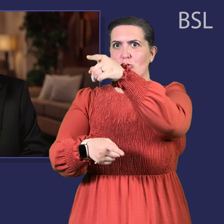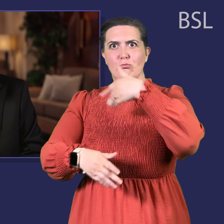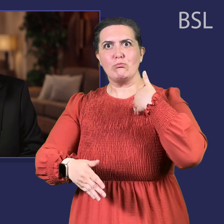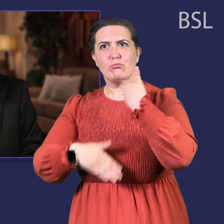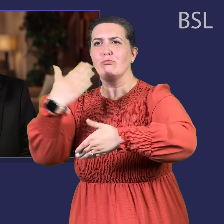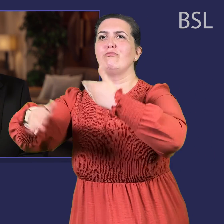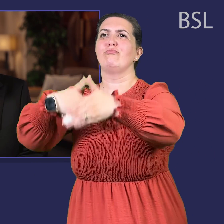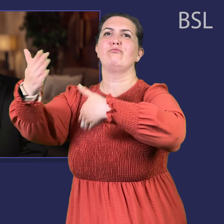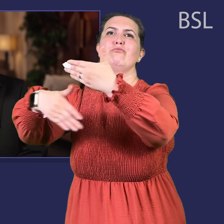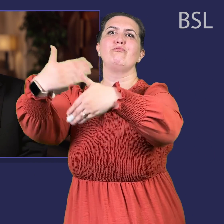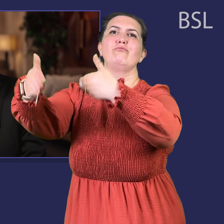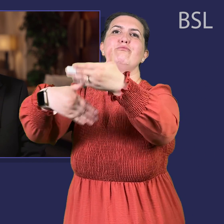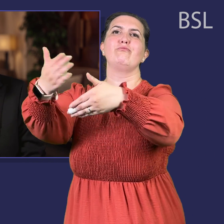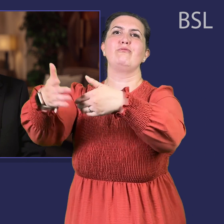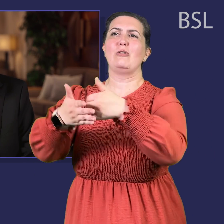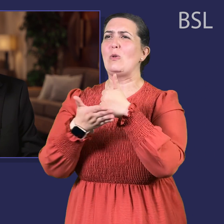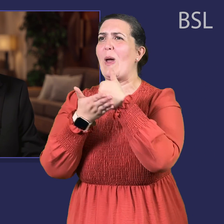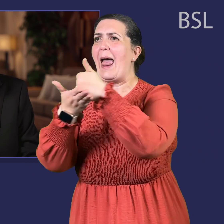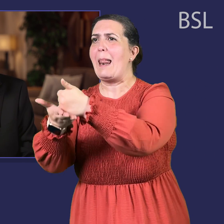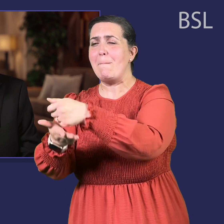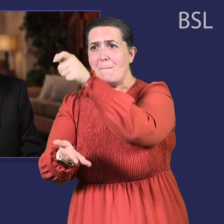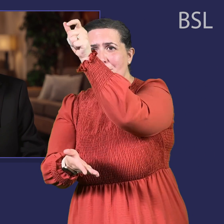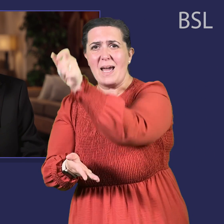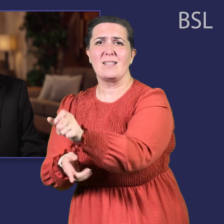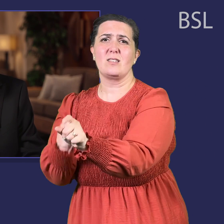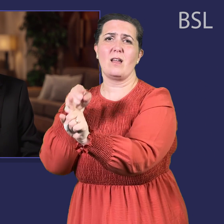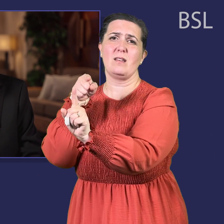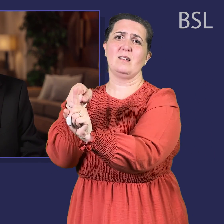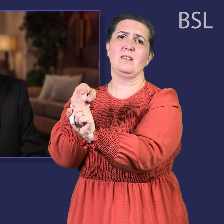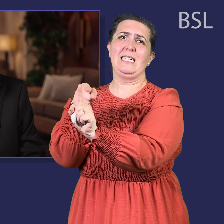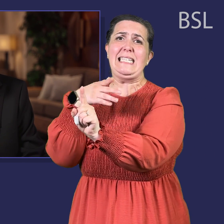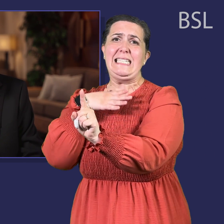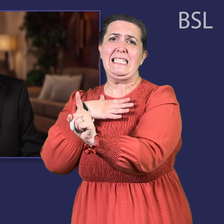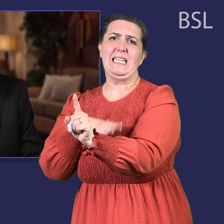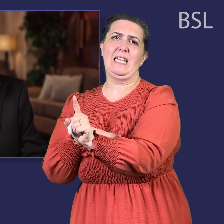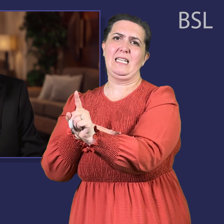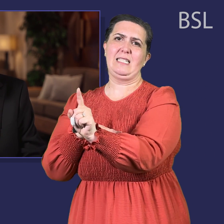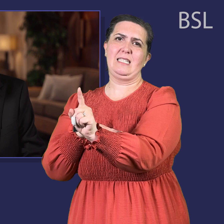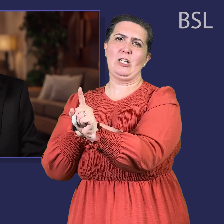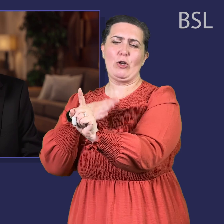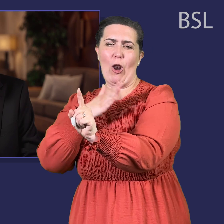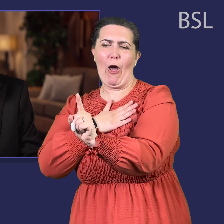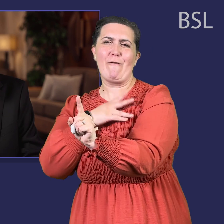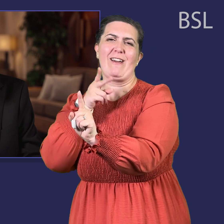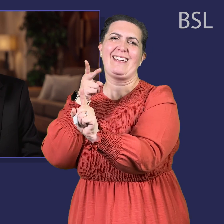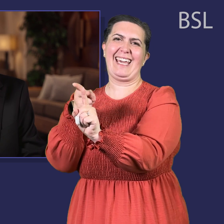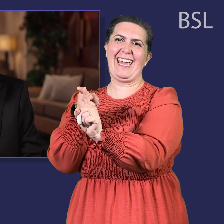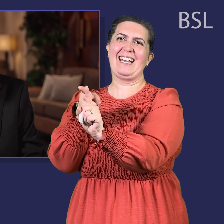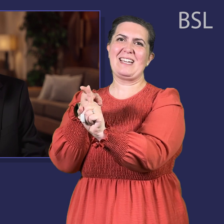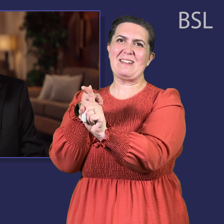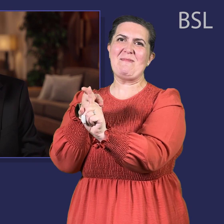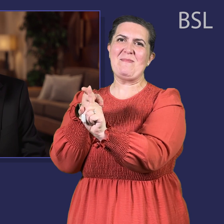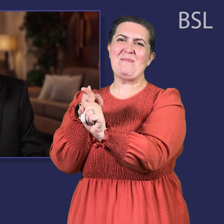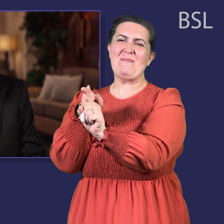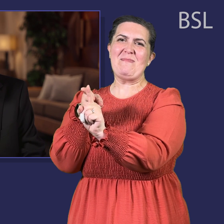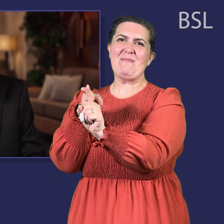99+1 invitation to reach out to someone who needs your loving care.